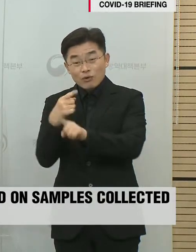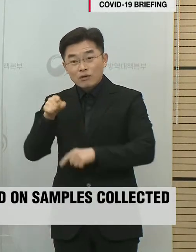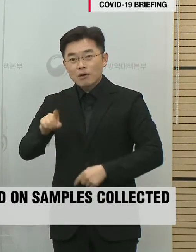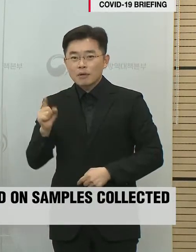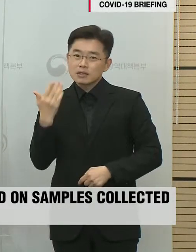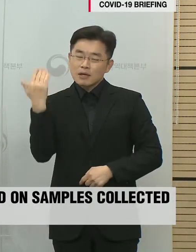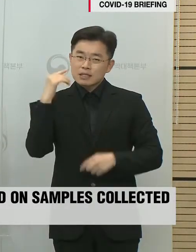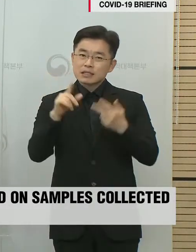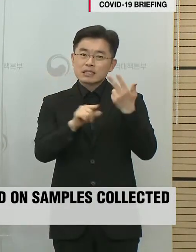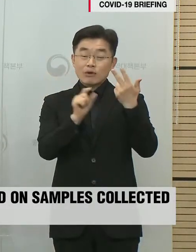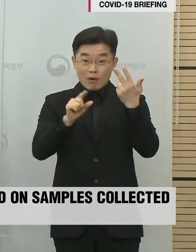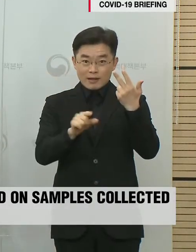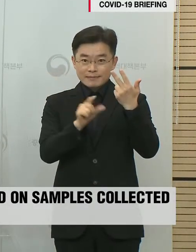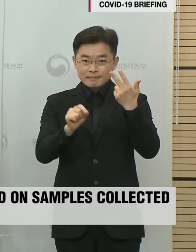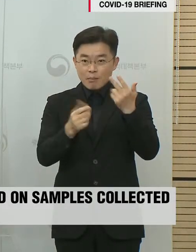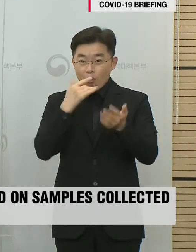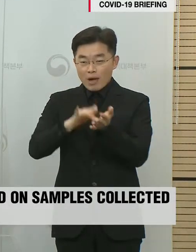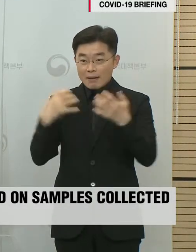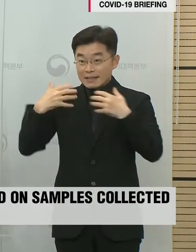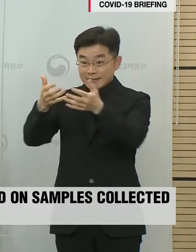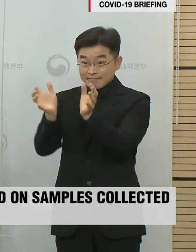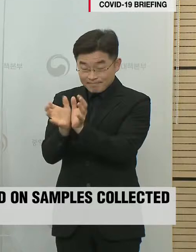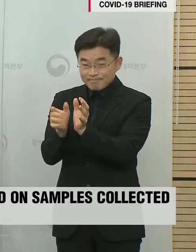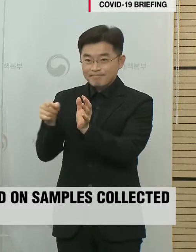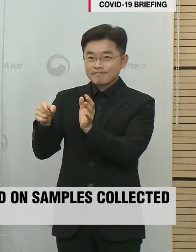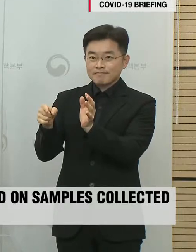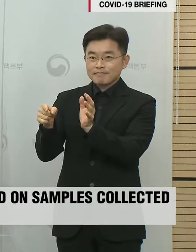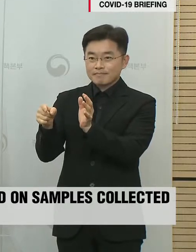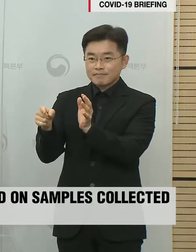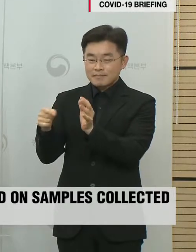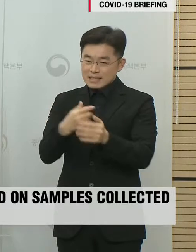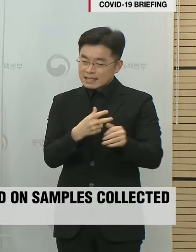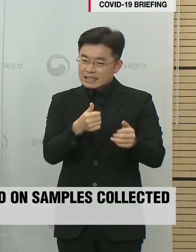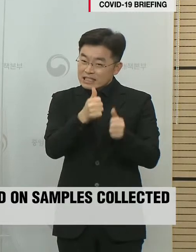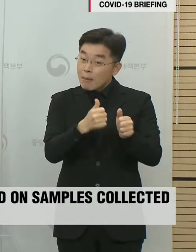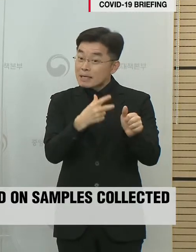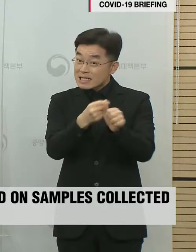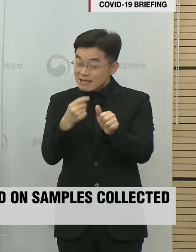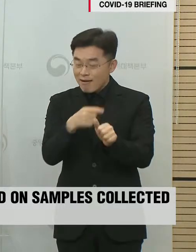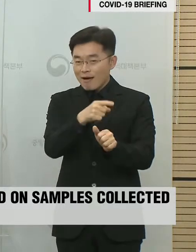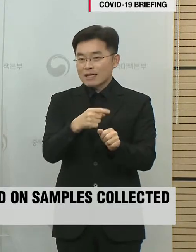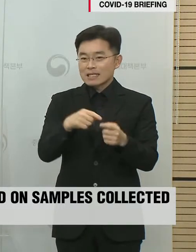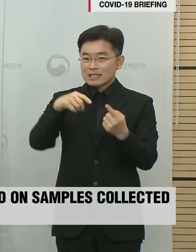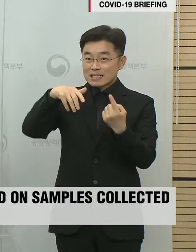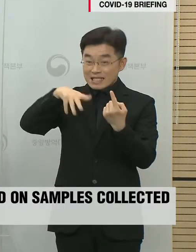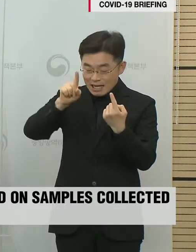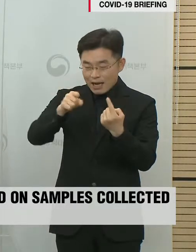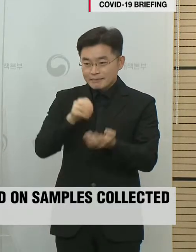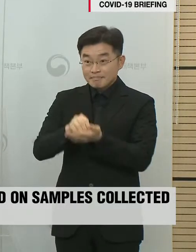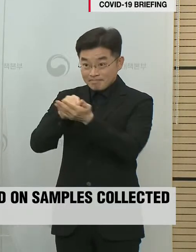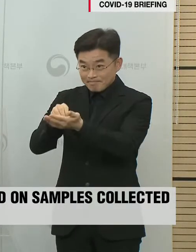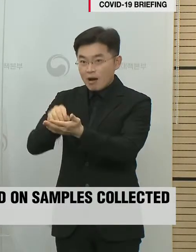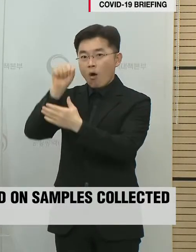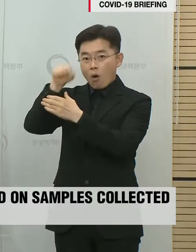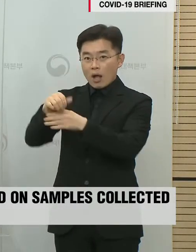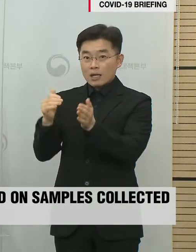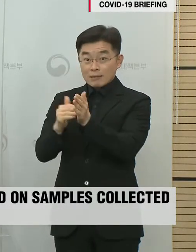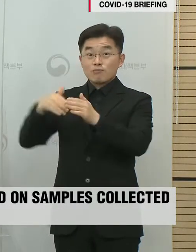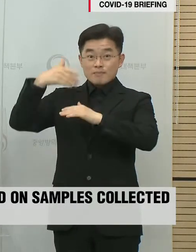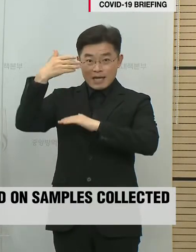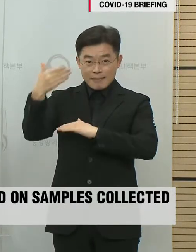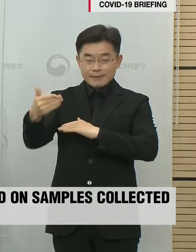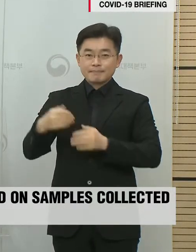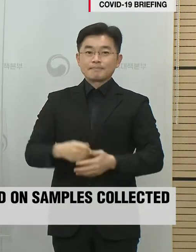hyperimmunoglobulin, and we are also expected to reveal this going forward very soon. And we have also carried out